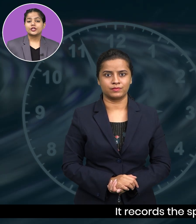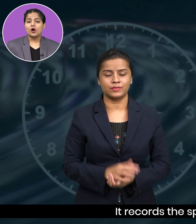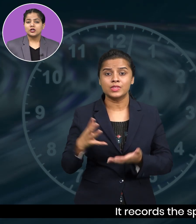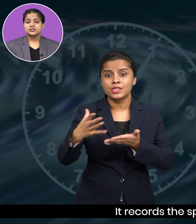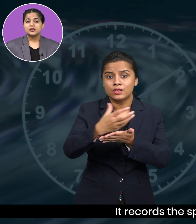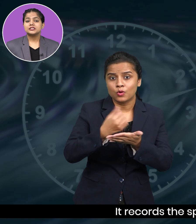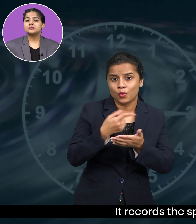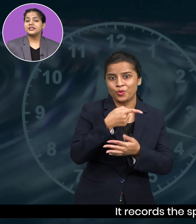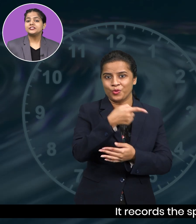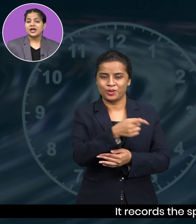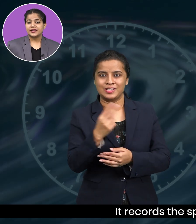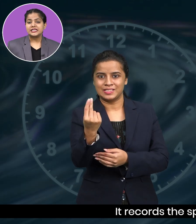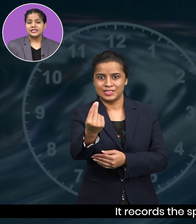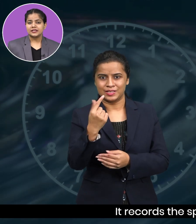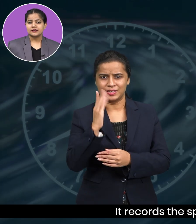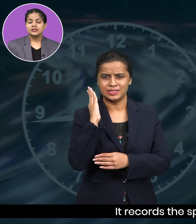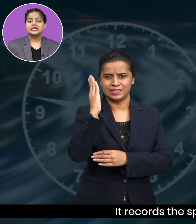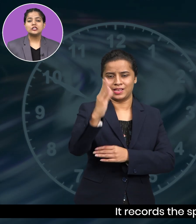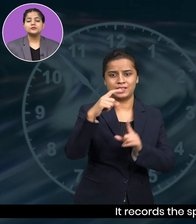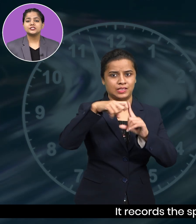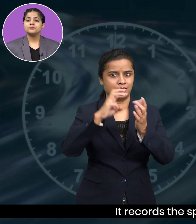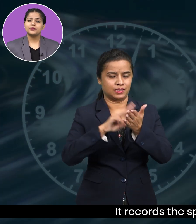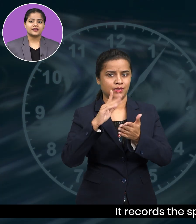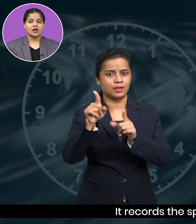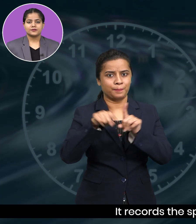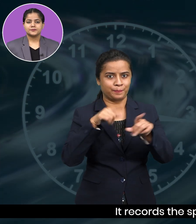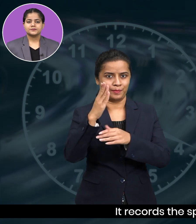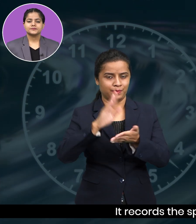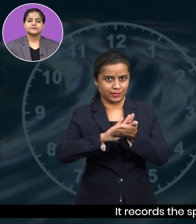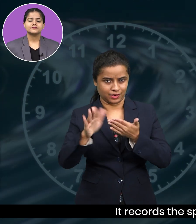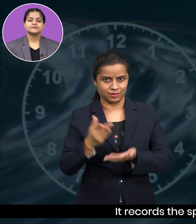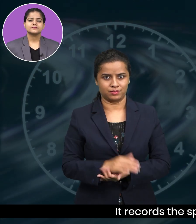It records the speed directly in kilometer per hour.